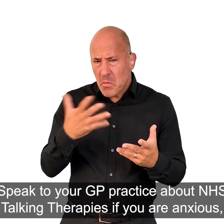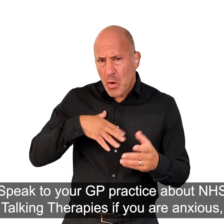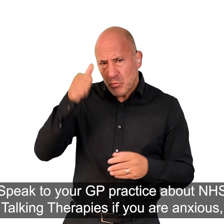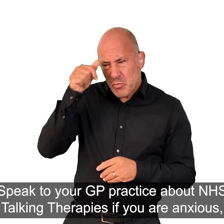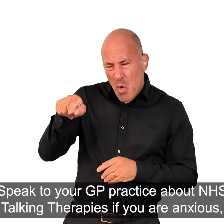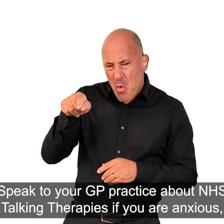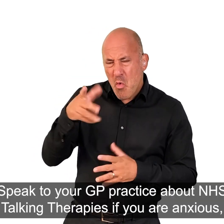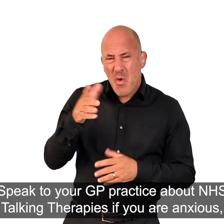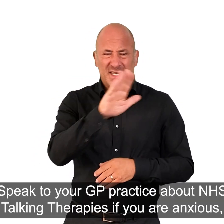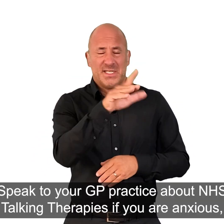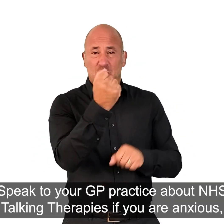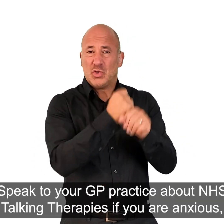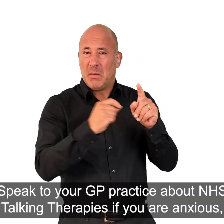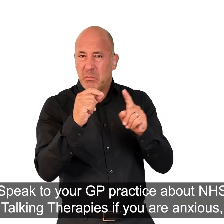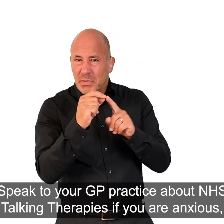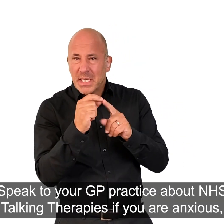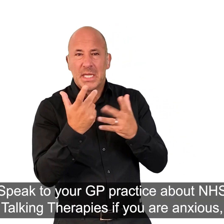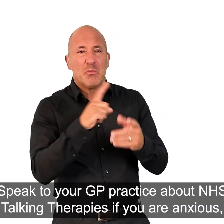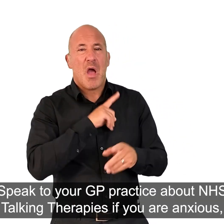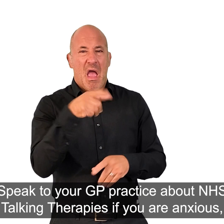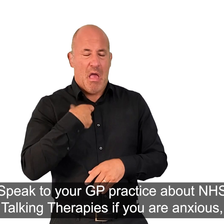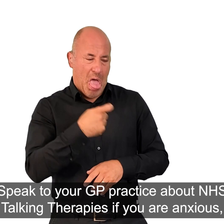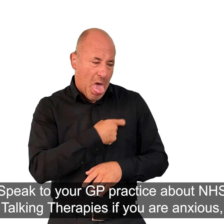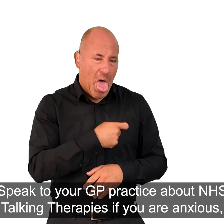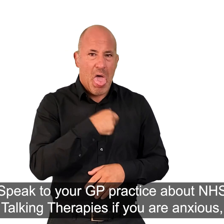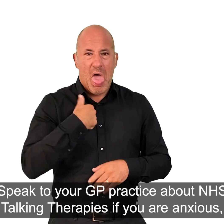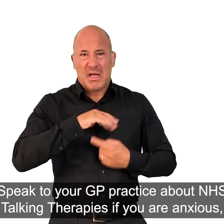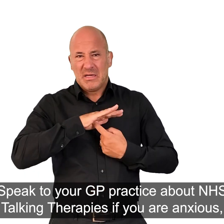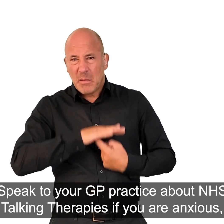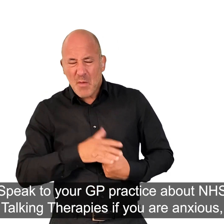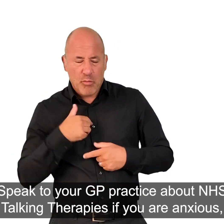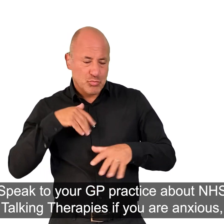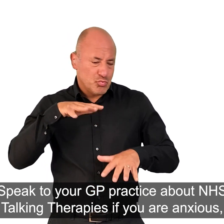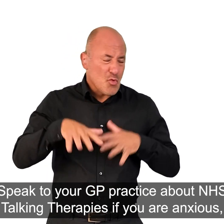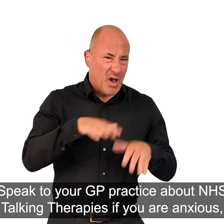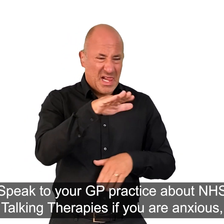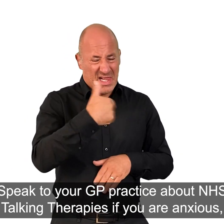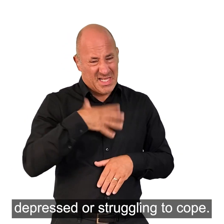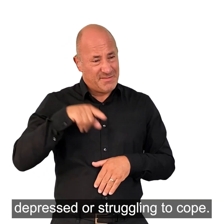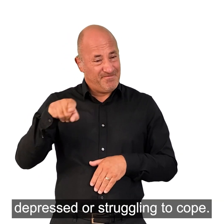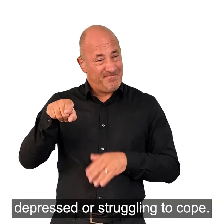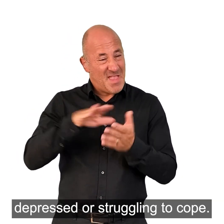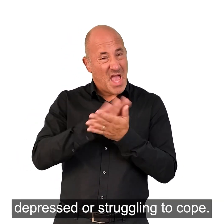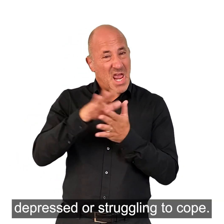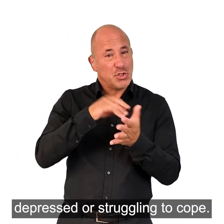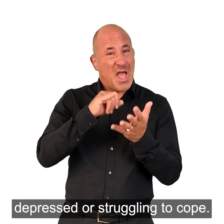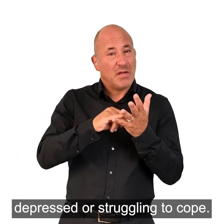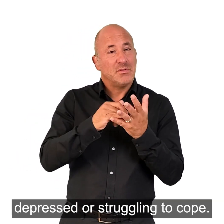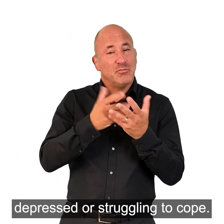Speak to your GP practice about NHS Talking Therapies if you are anxious, depressed or struggling